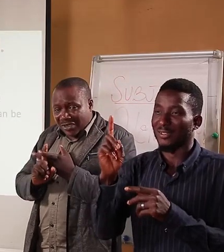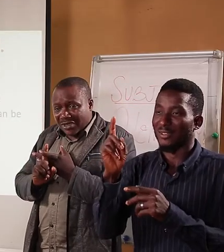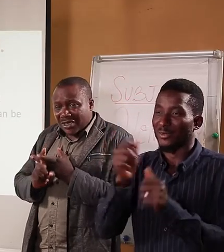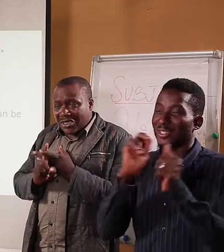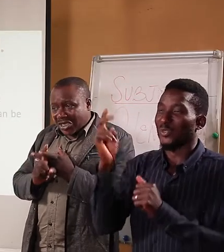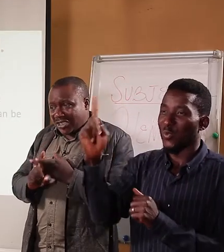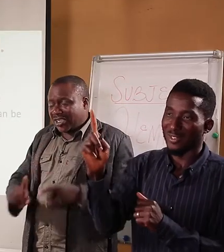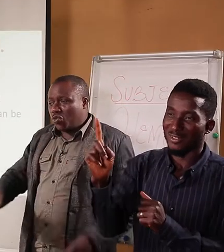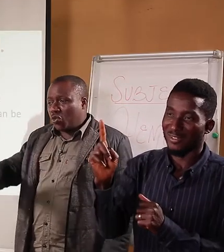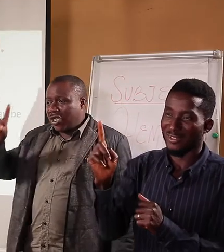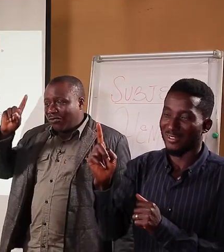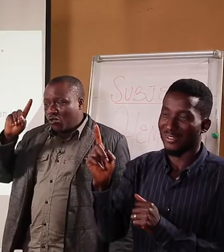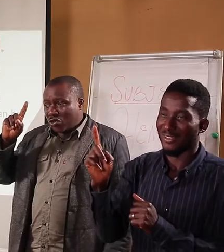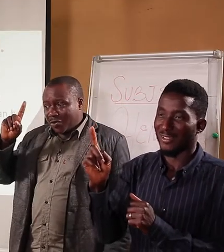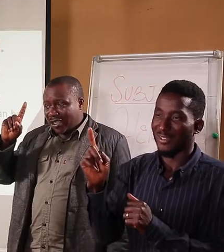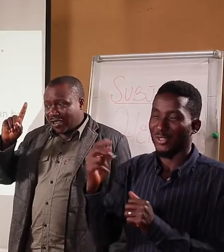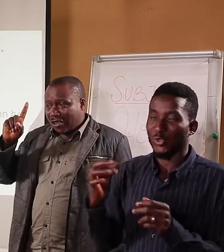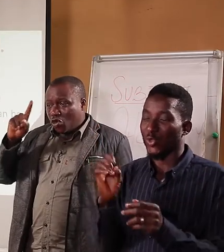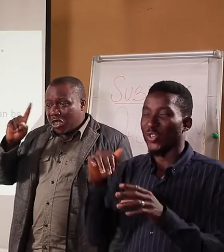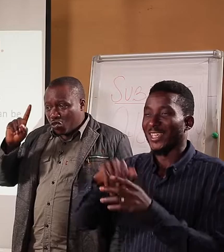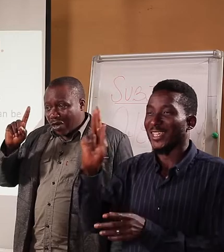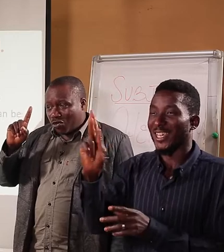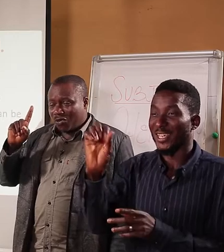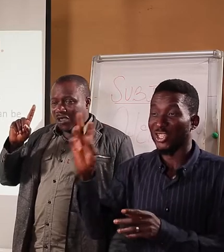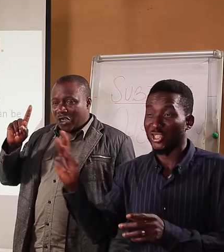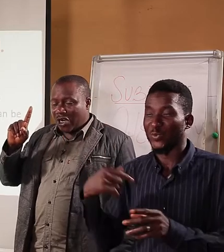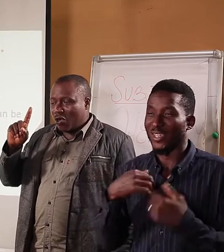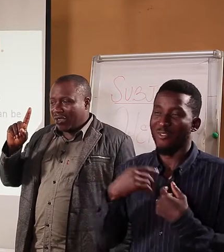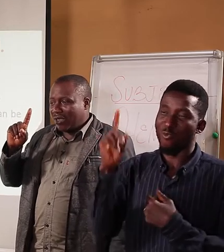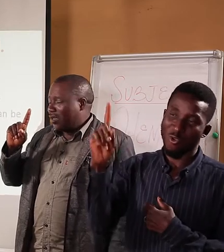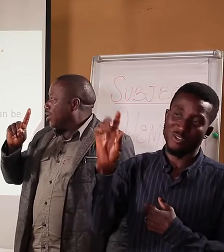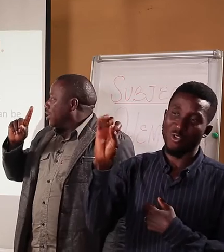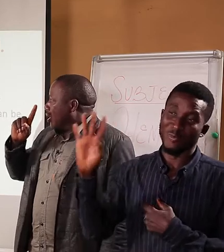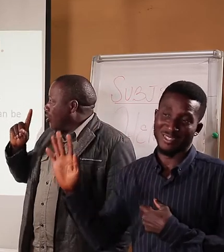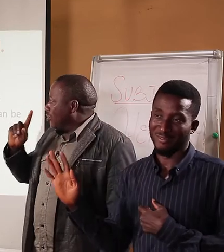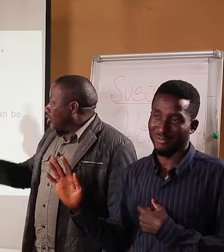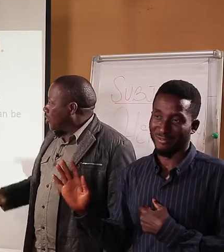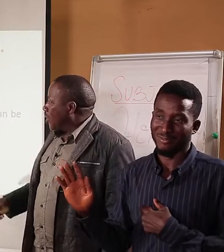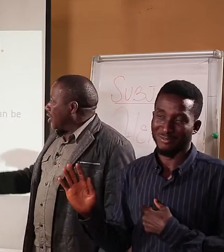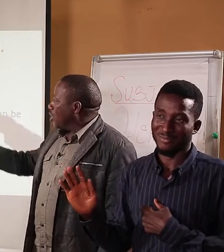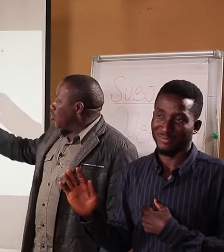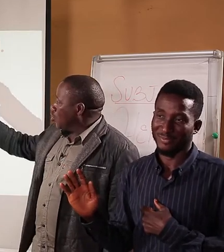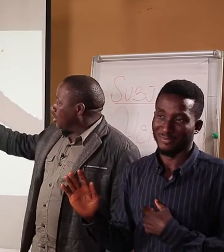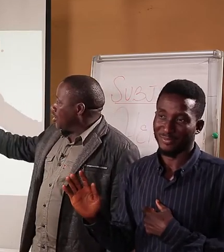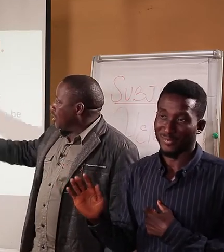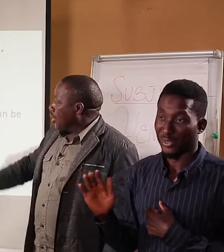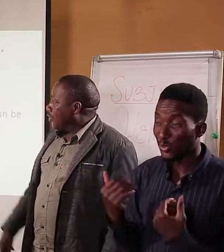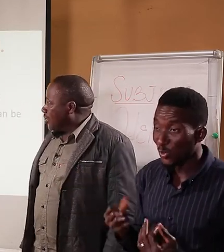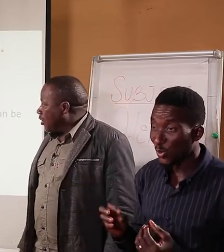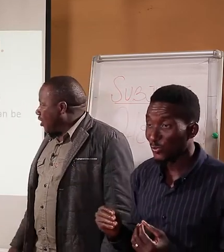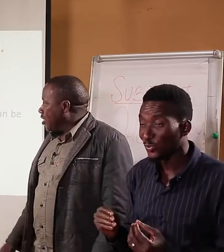first shell, the K shell, we only have 1 orbital, only 1 room, in other words. Now, subsequently, you